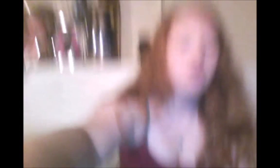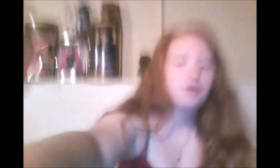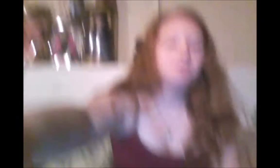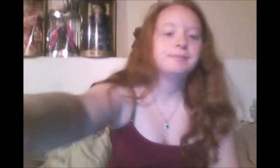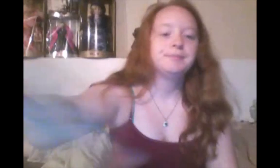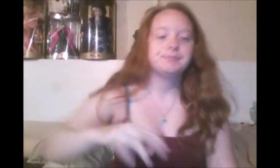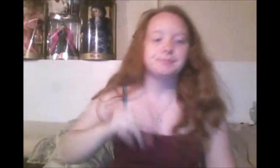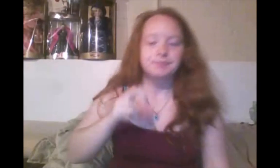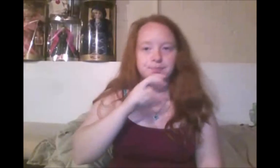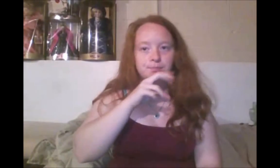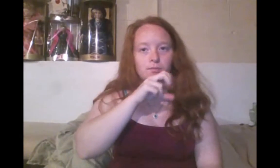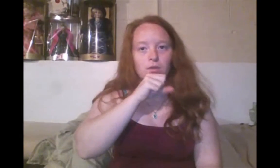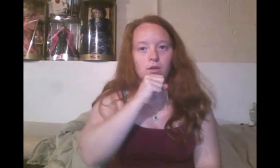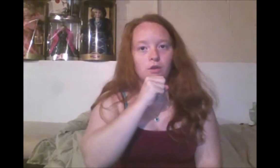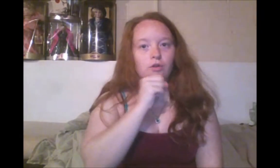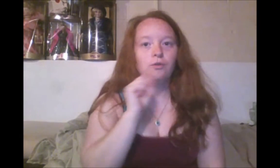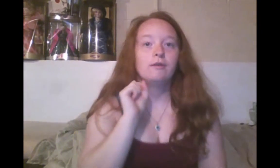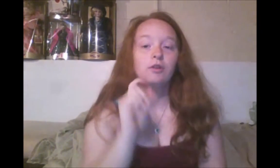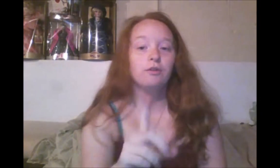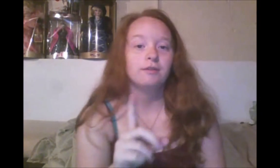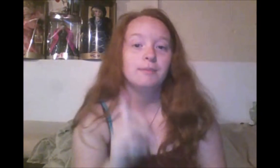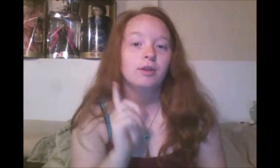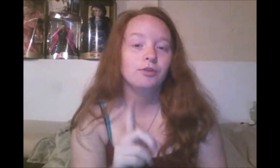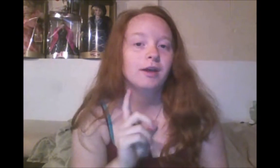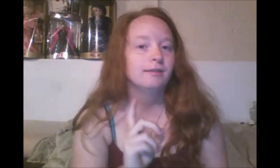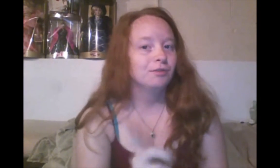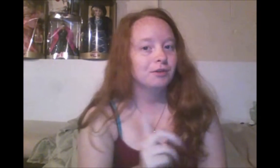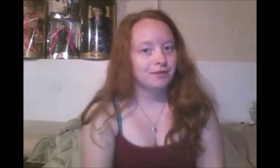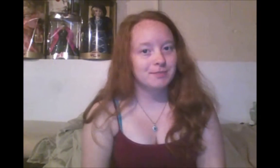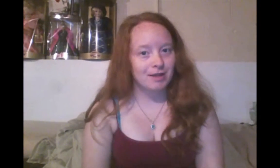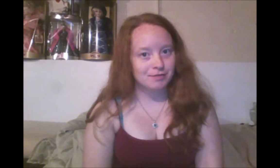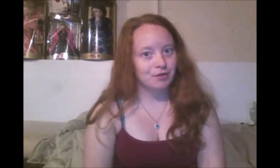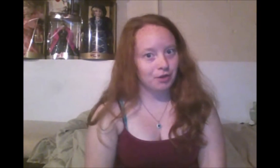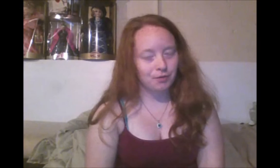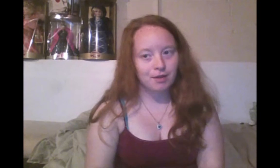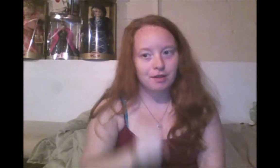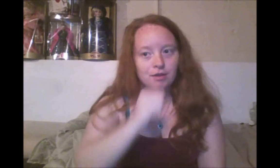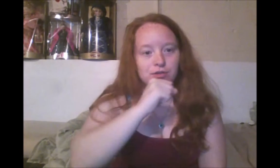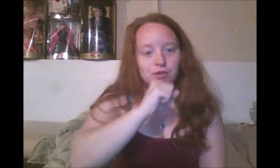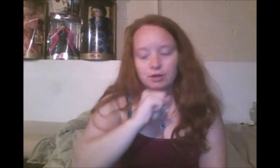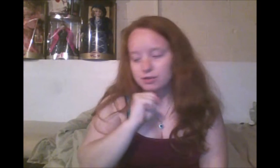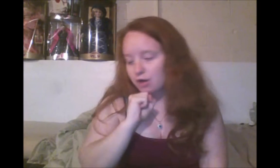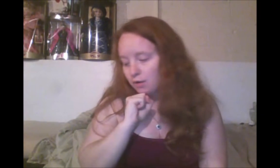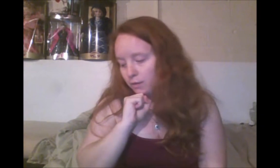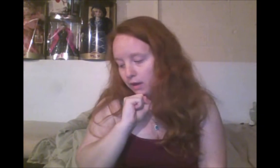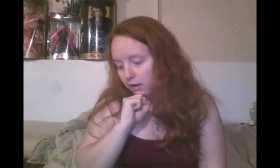Goat. You're going to have to do the same thing twice in two different spots for goat. So you're going to start with